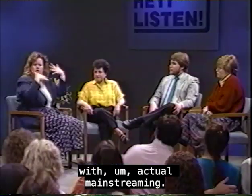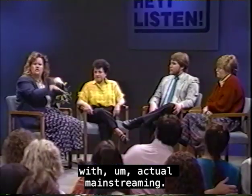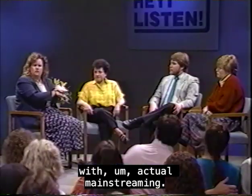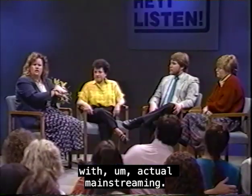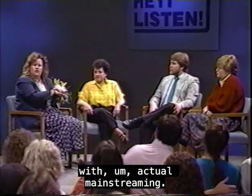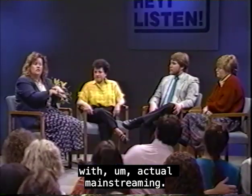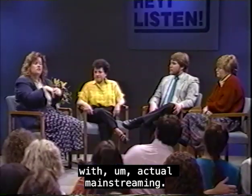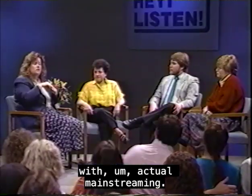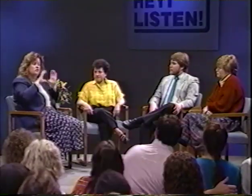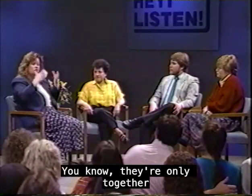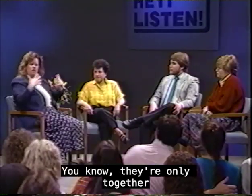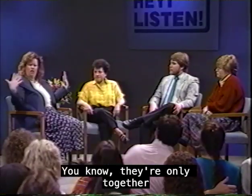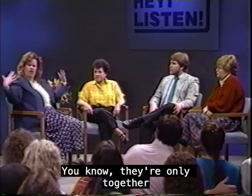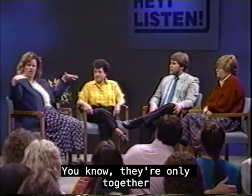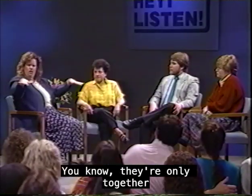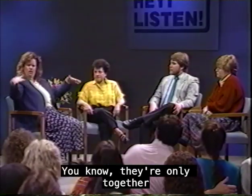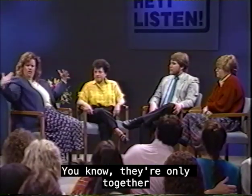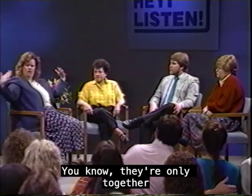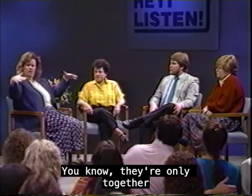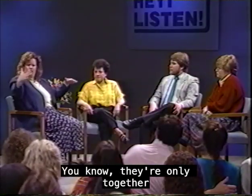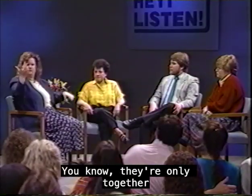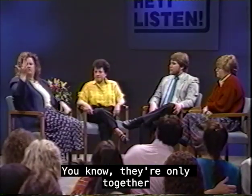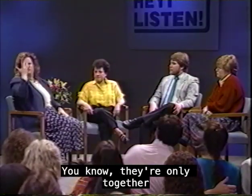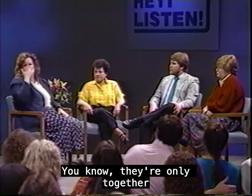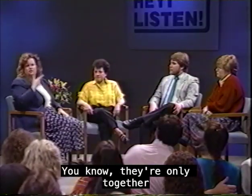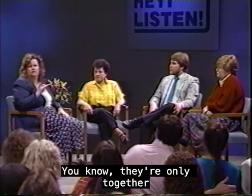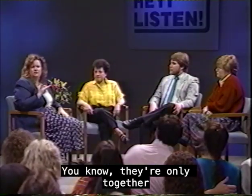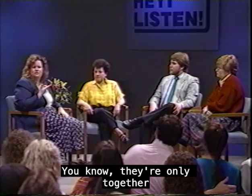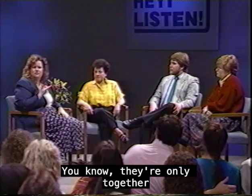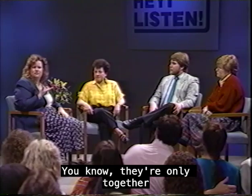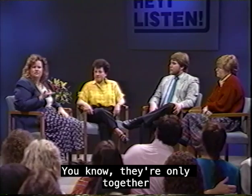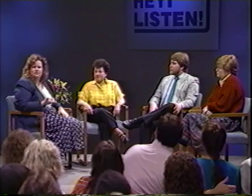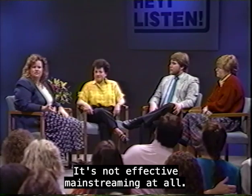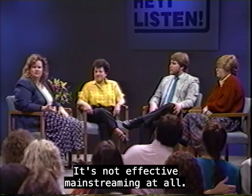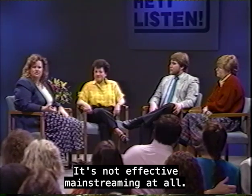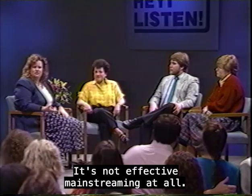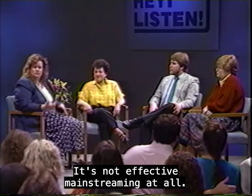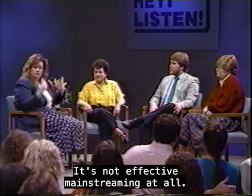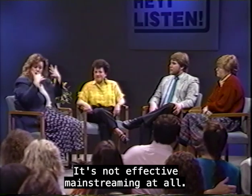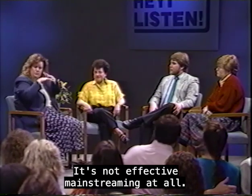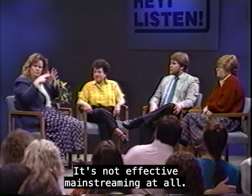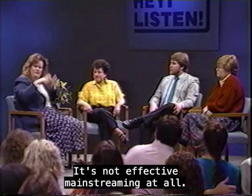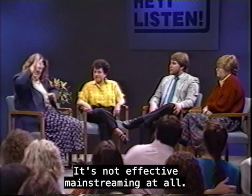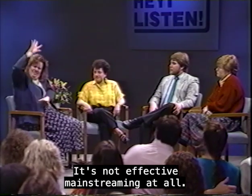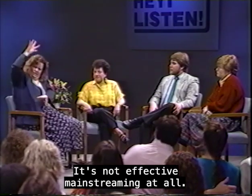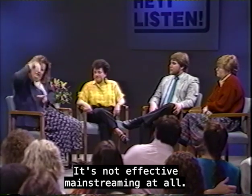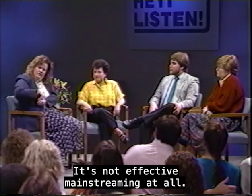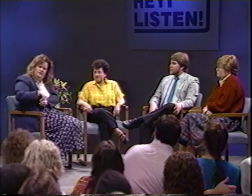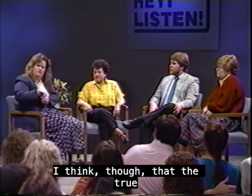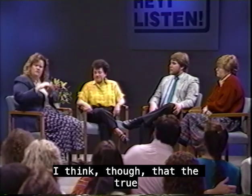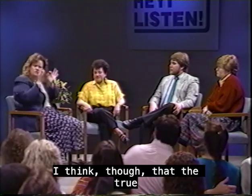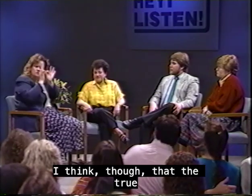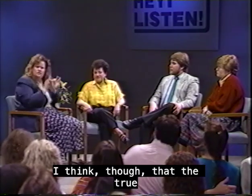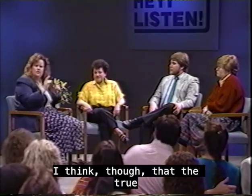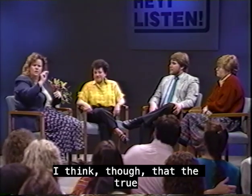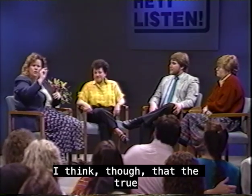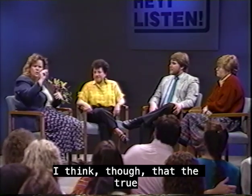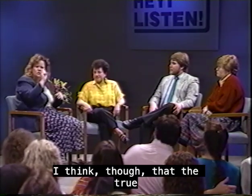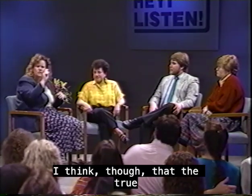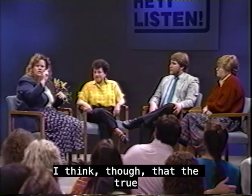actual mainstreaming. You know, they're only together for lunchtime and recess. It's not effective mainstreaming at all. I think that the